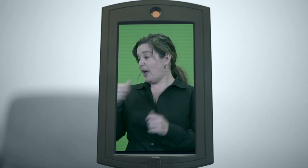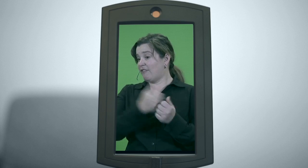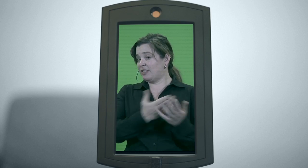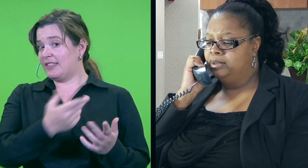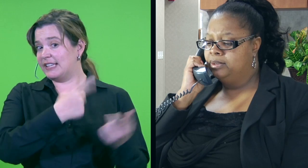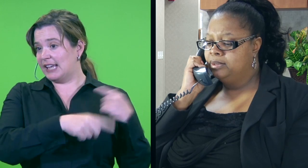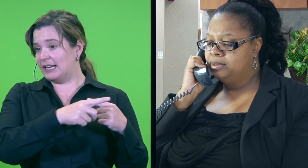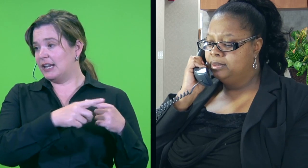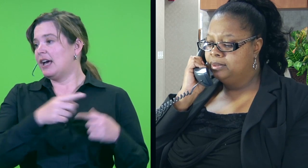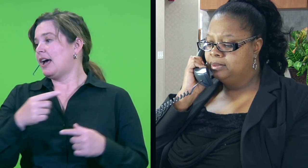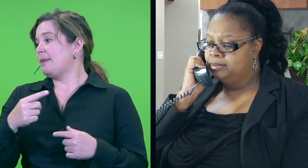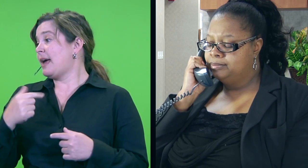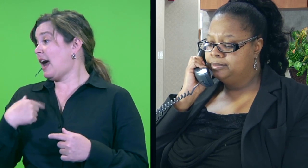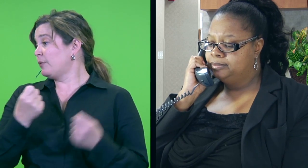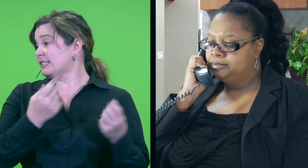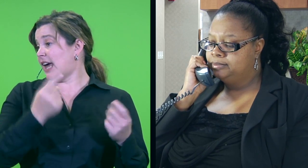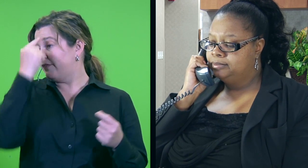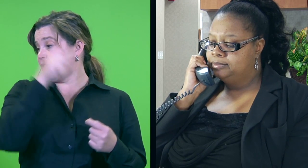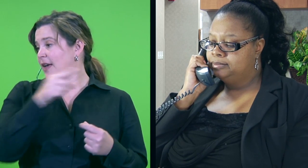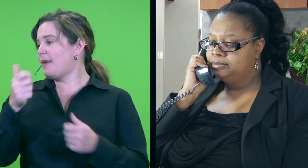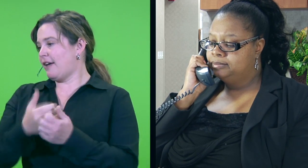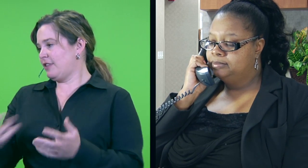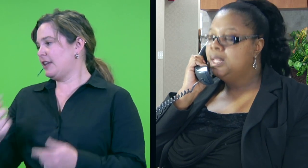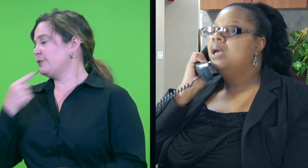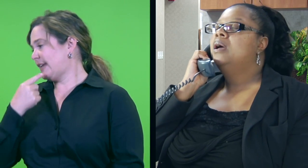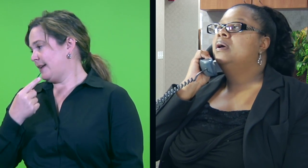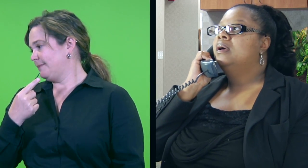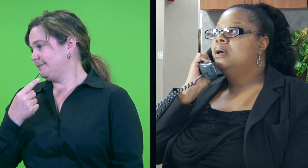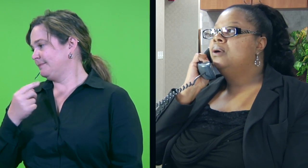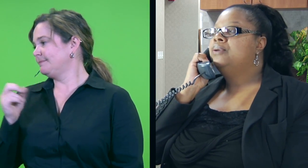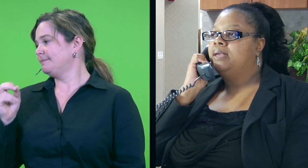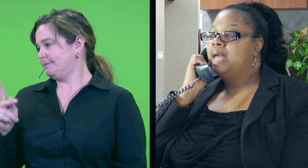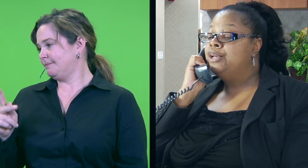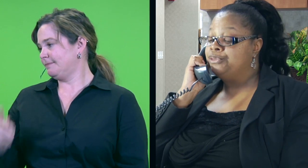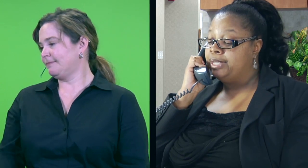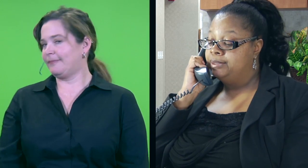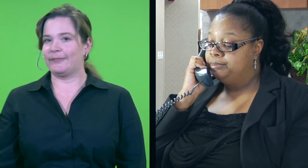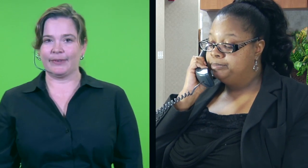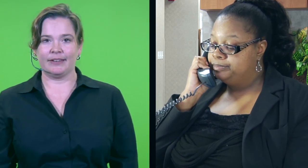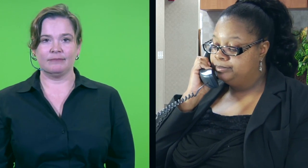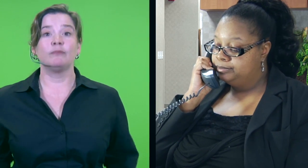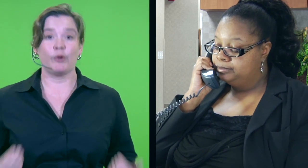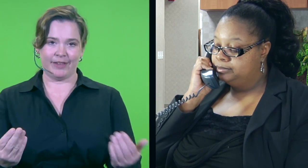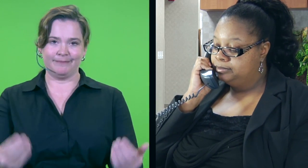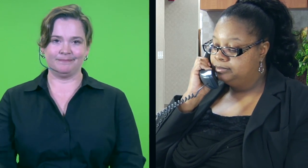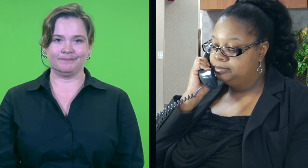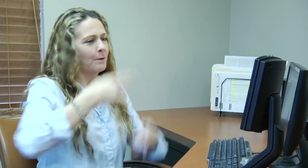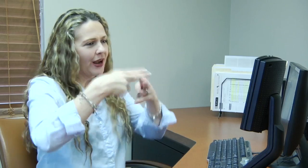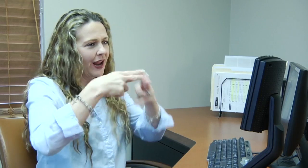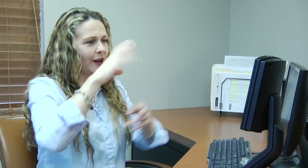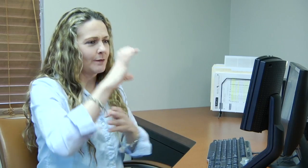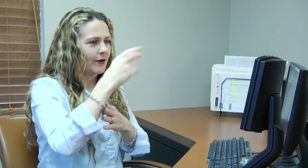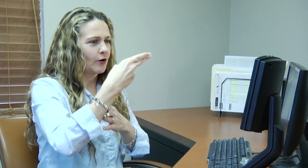for you everything they sign, and I will sign for them everything you say. Oh, okay. I understand.